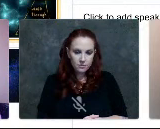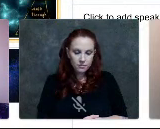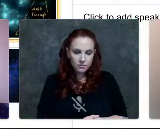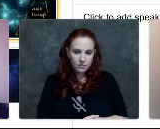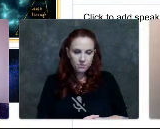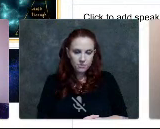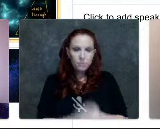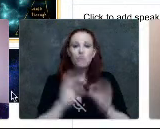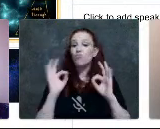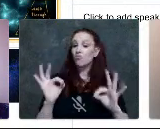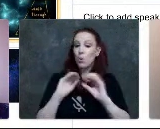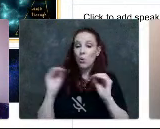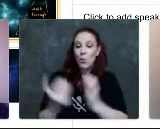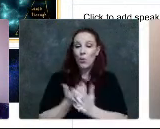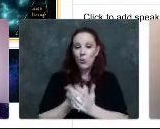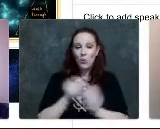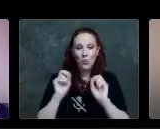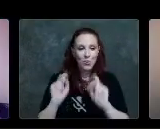Cool. And there are no new ones.